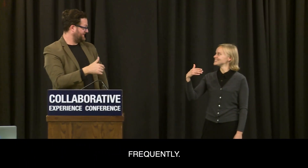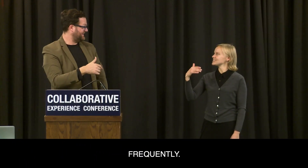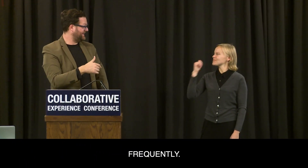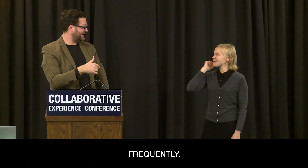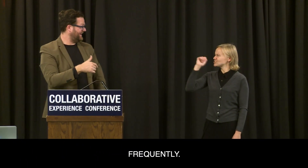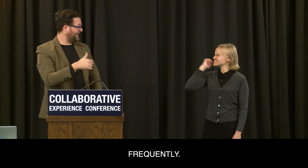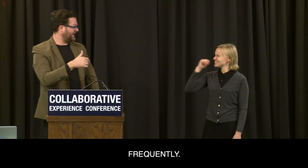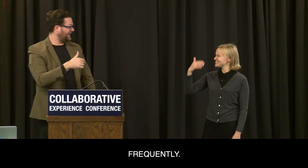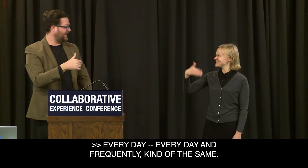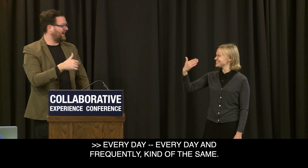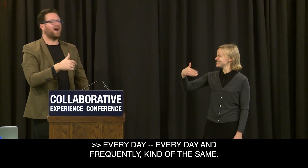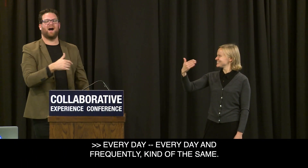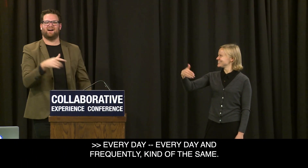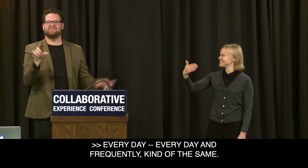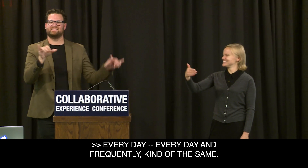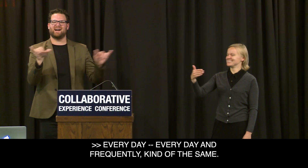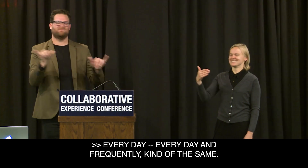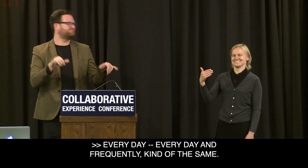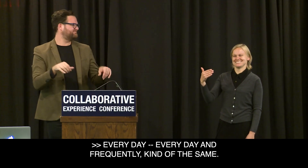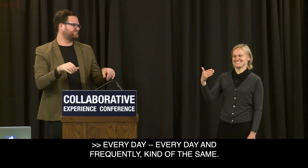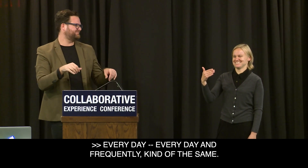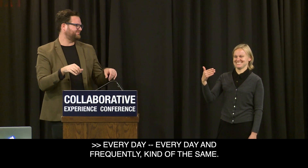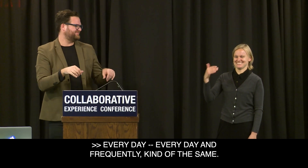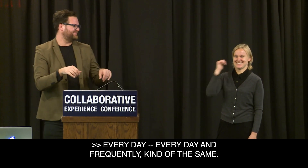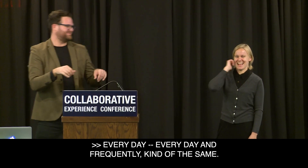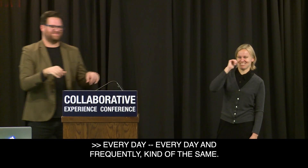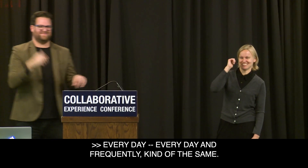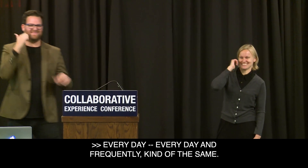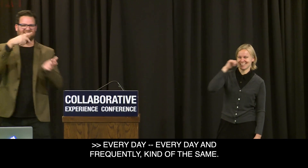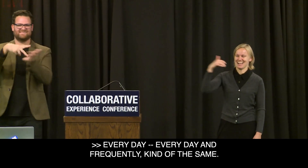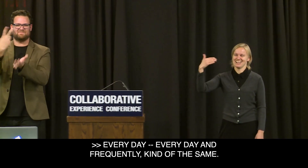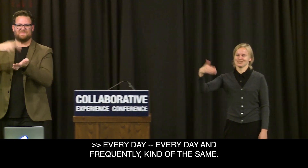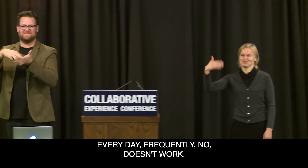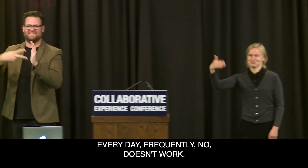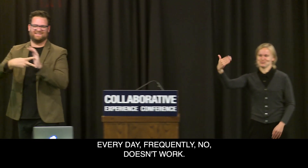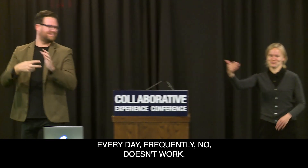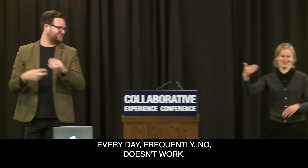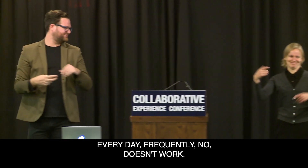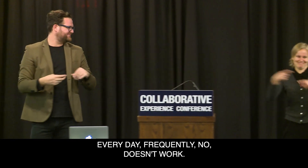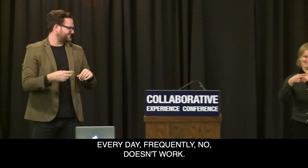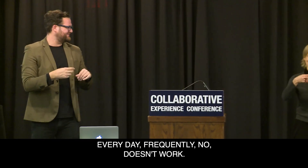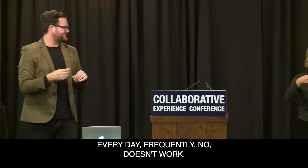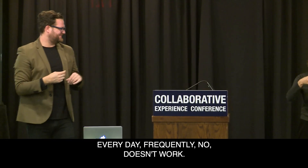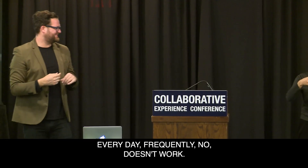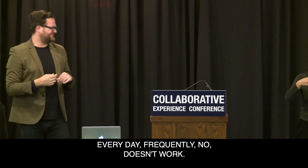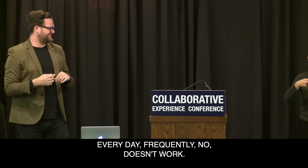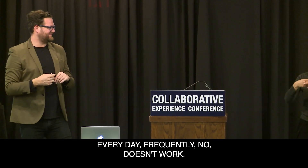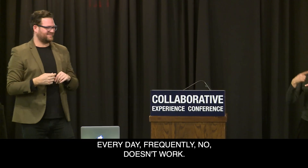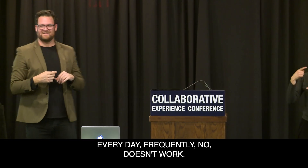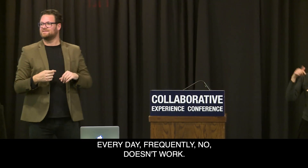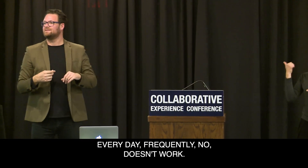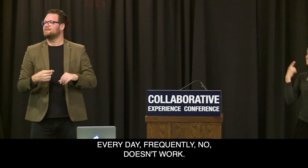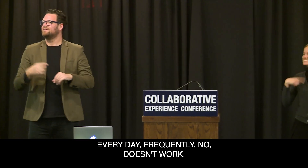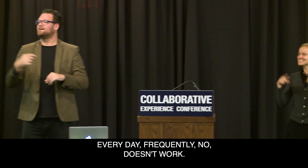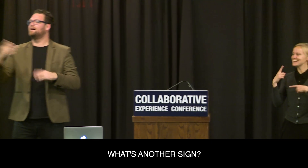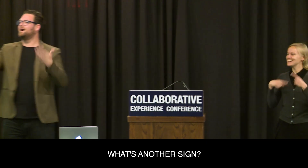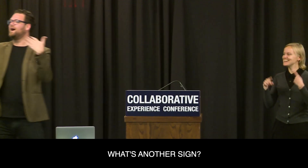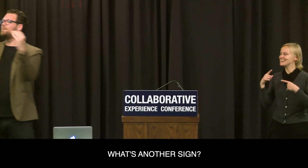Frequently. Every day, but we do it every day and frequently. Yeah, it's kind of like frequent. Every day, frequently. No, it doesn't work. What was another